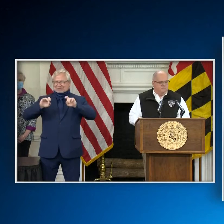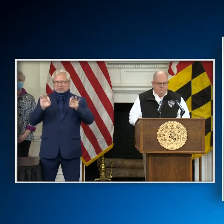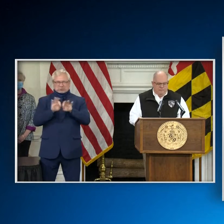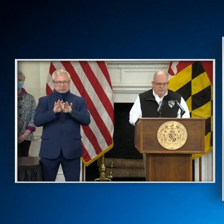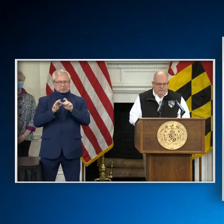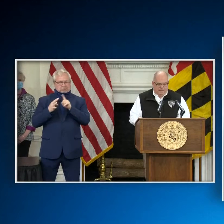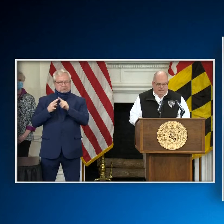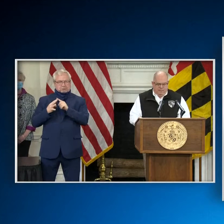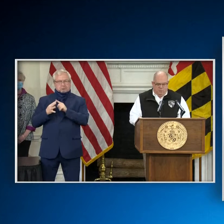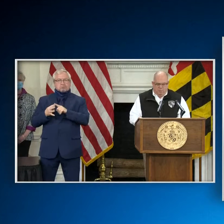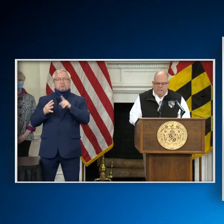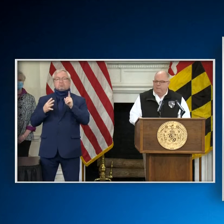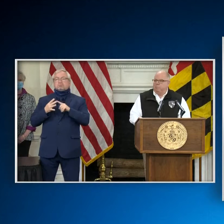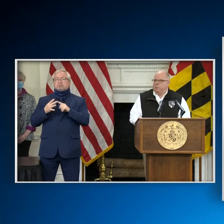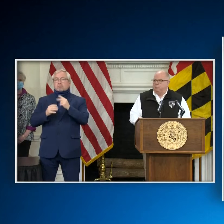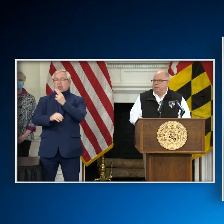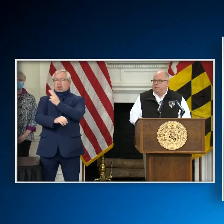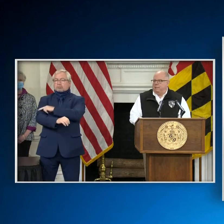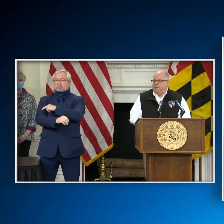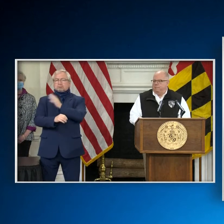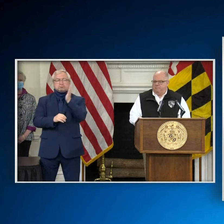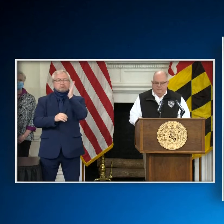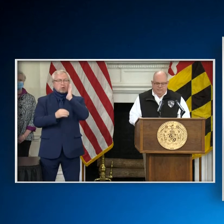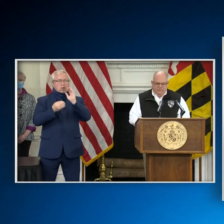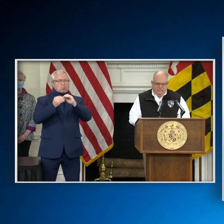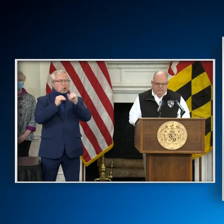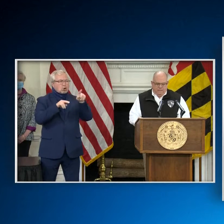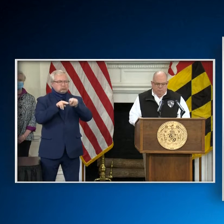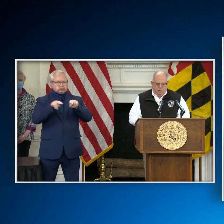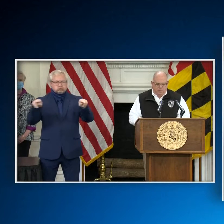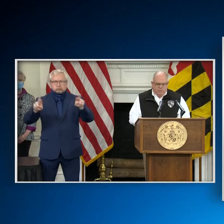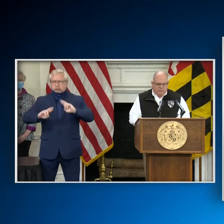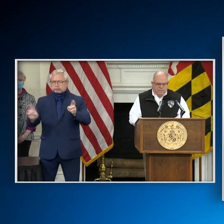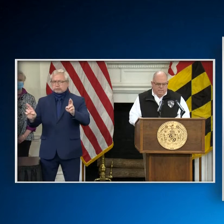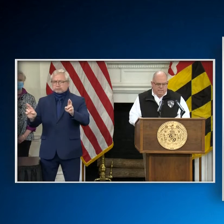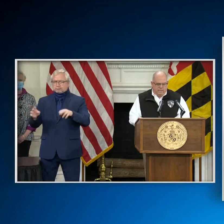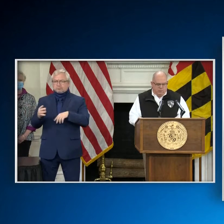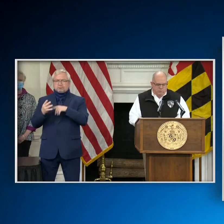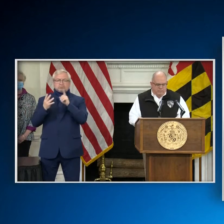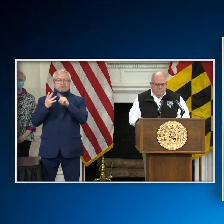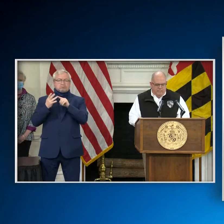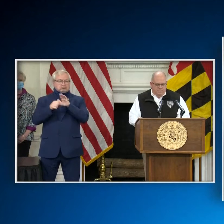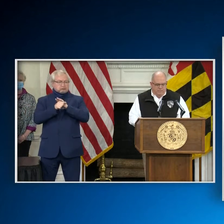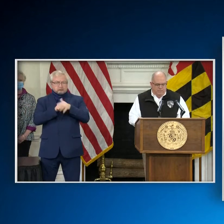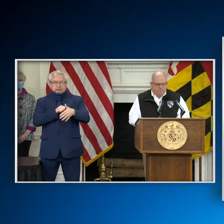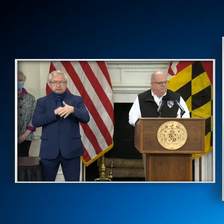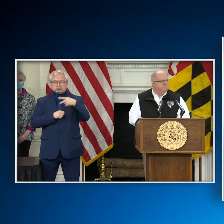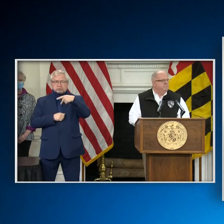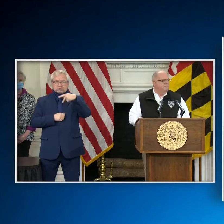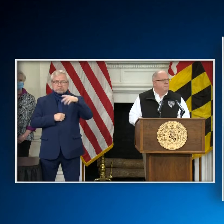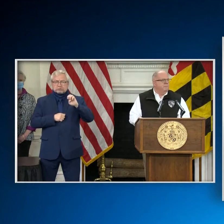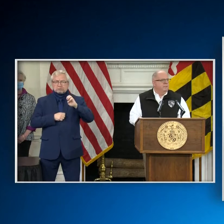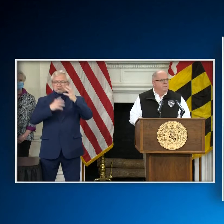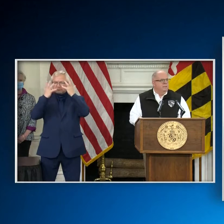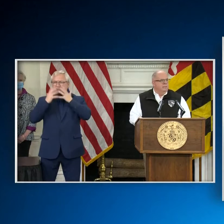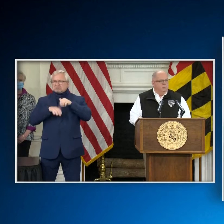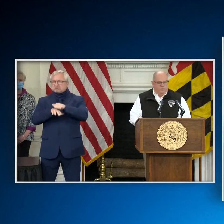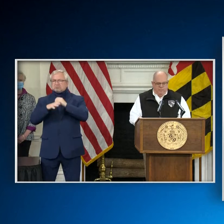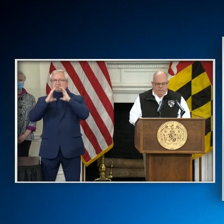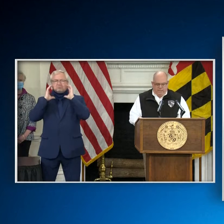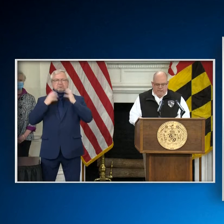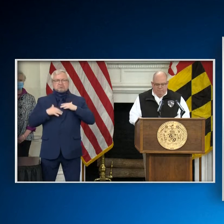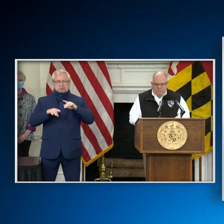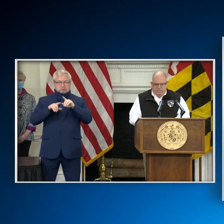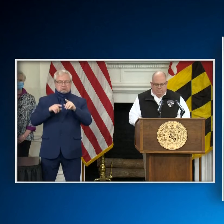capacity and supply of PPE, and a robust contact tracing operation.